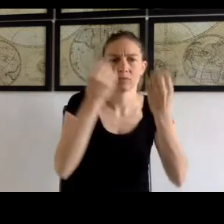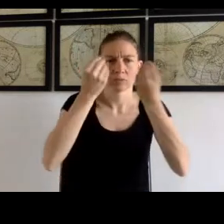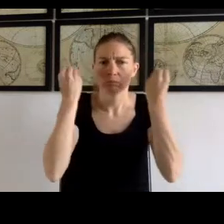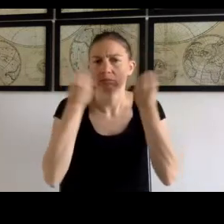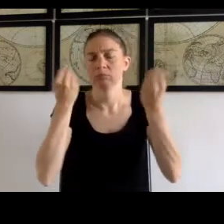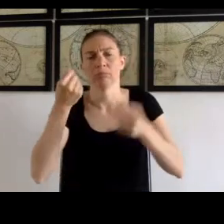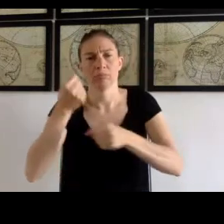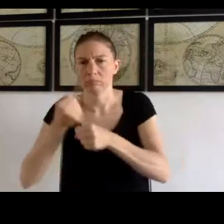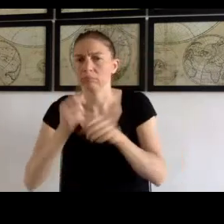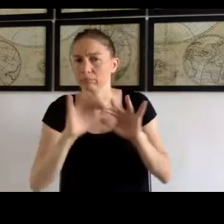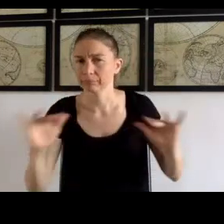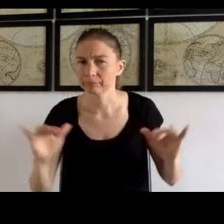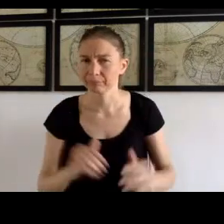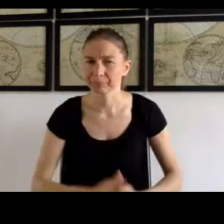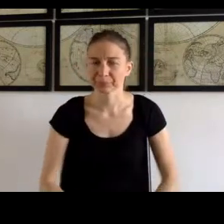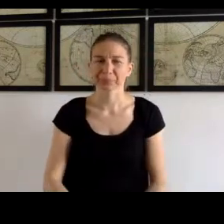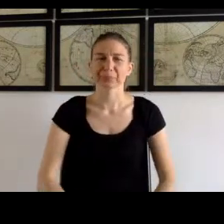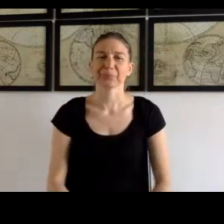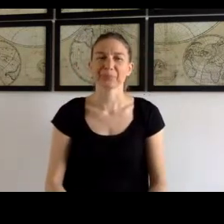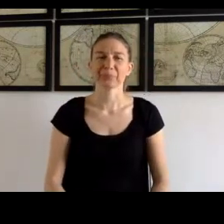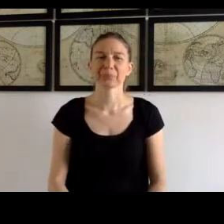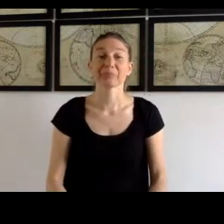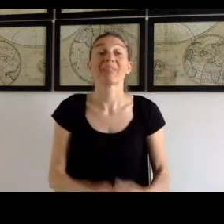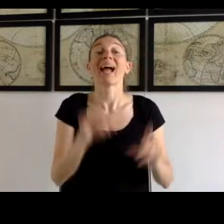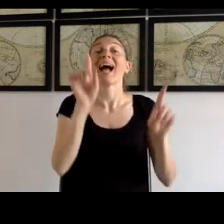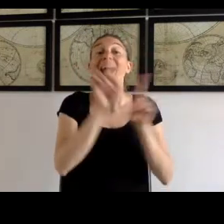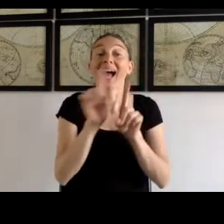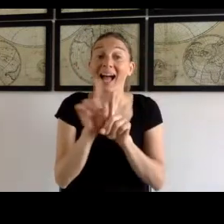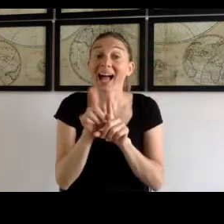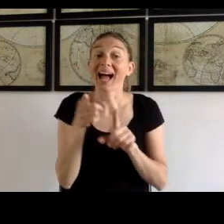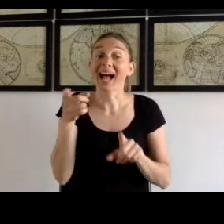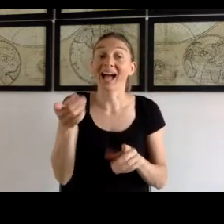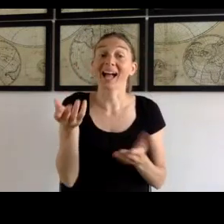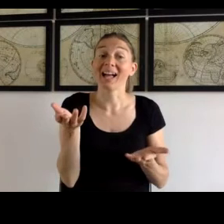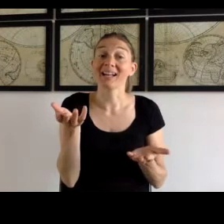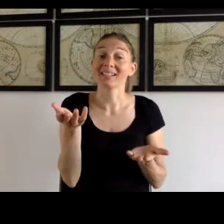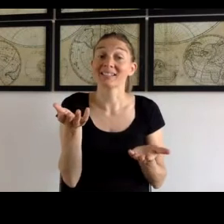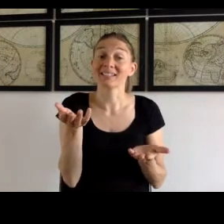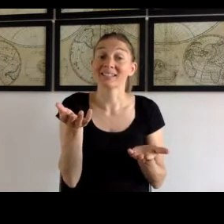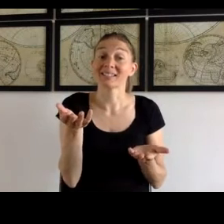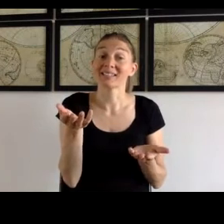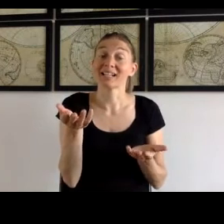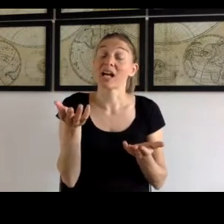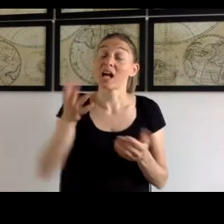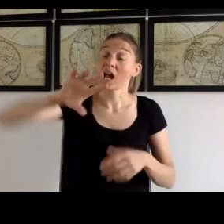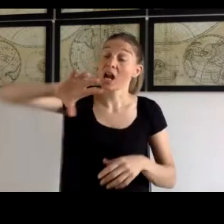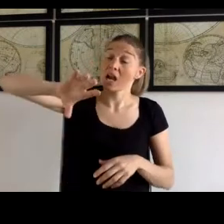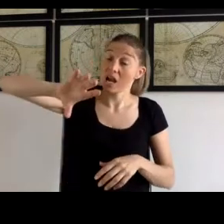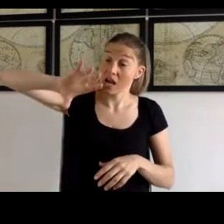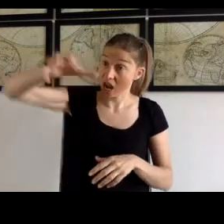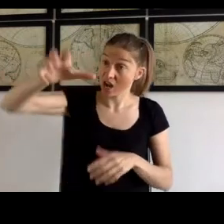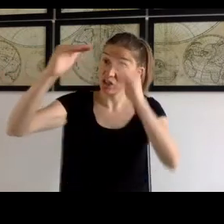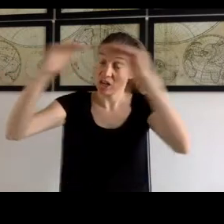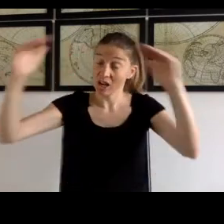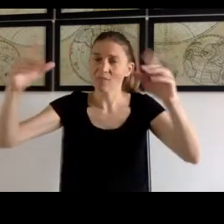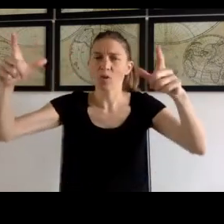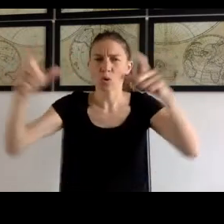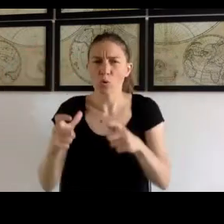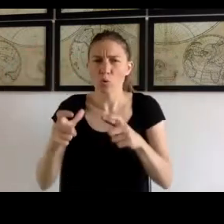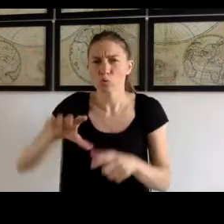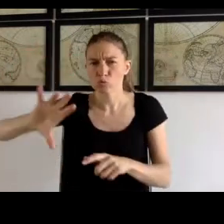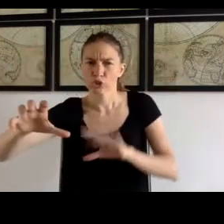All the benefit that the person receive in Italy, they are the different issue at the national and regional level,